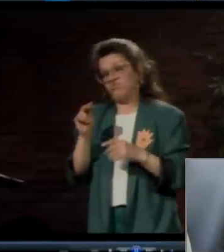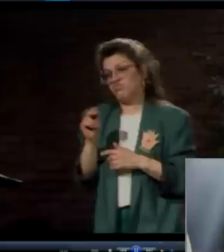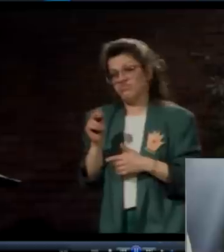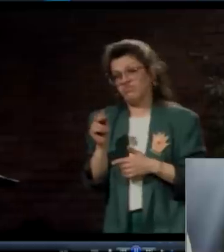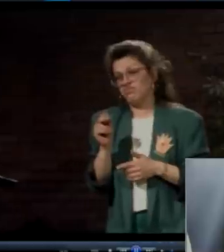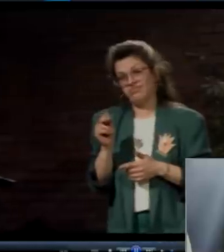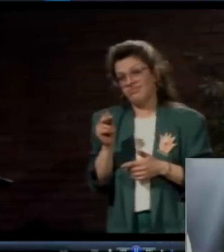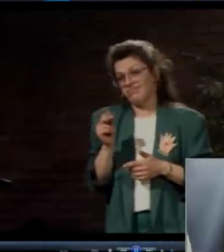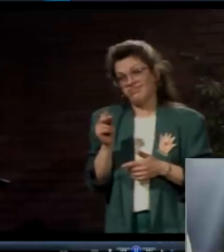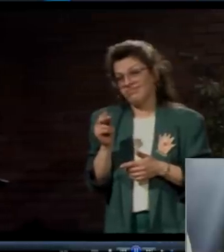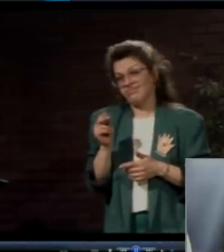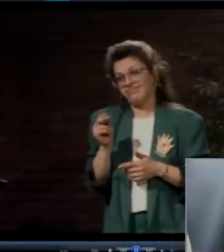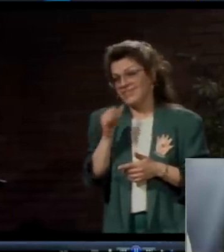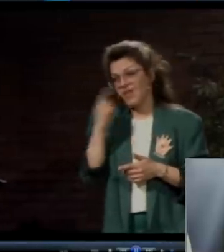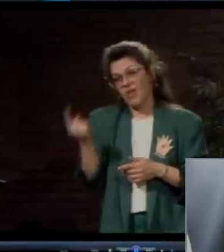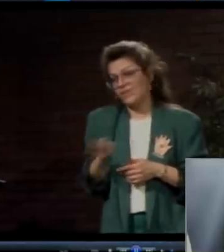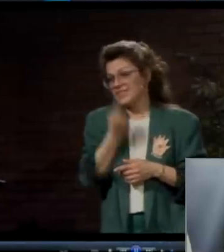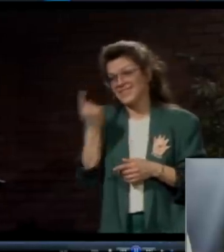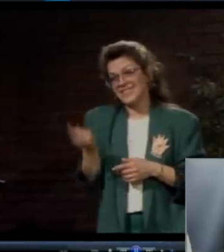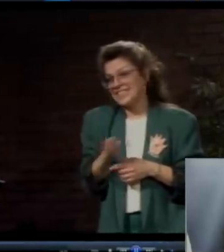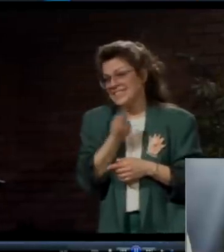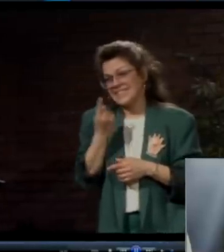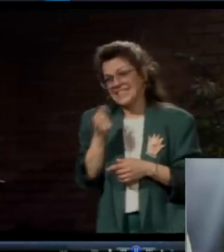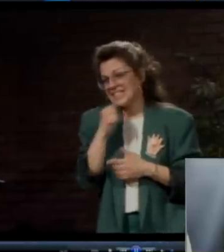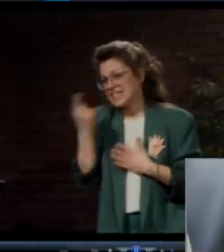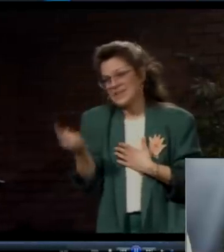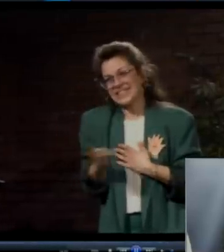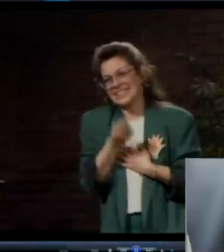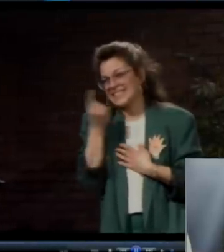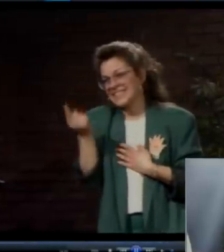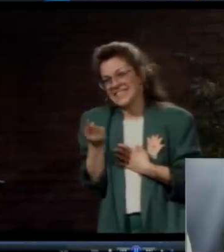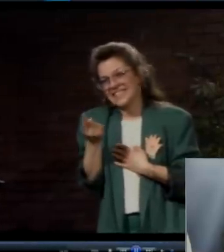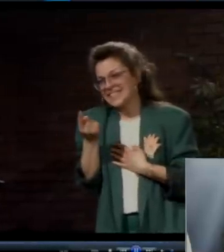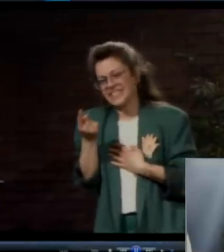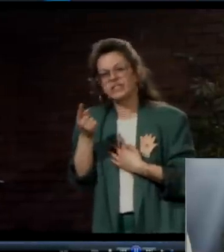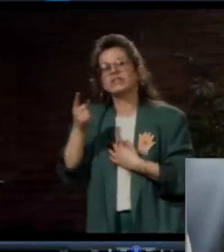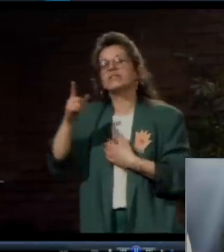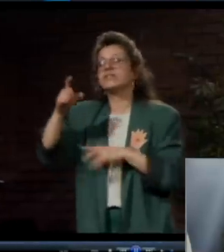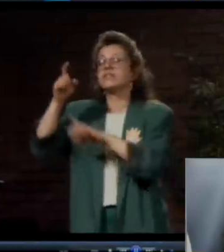The answer is false. I mean, not always.